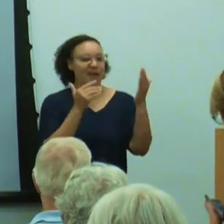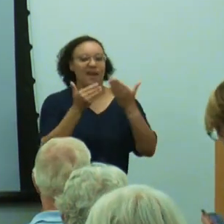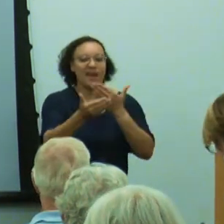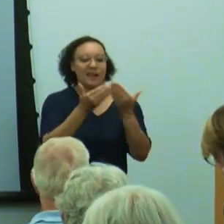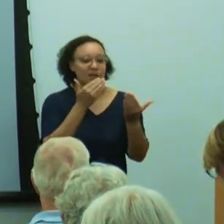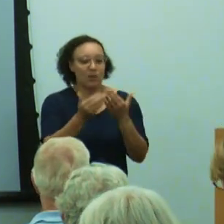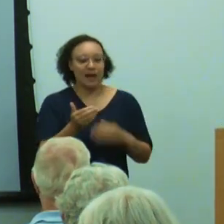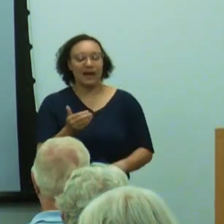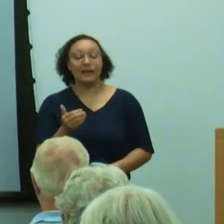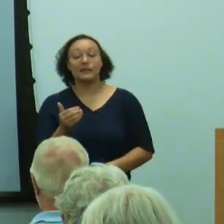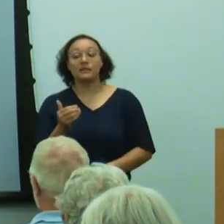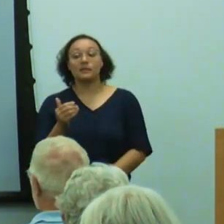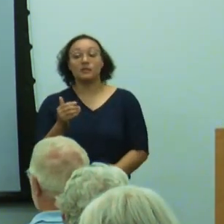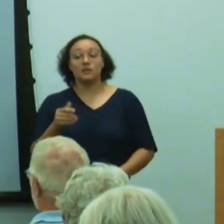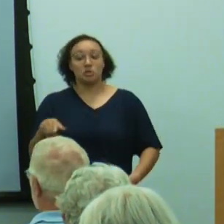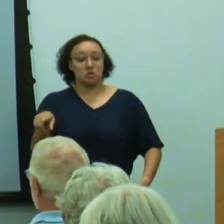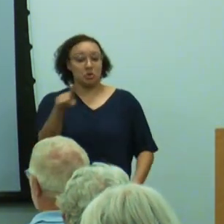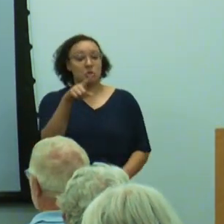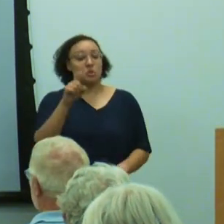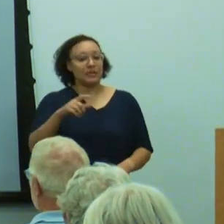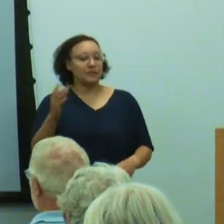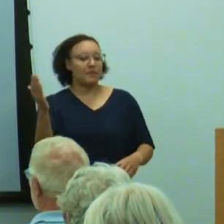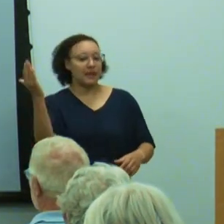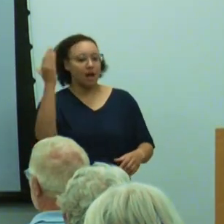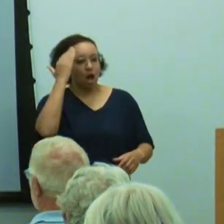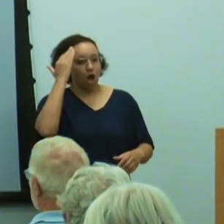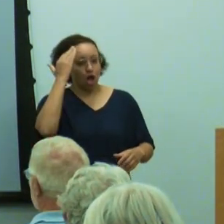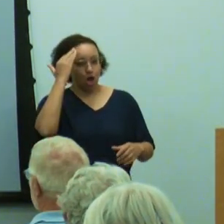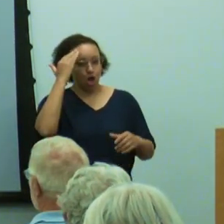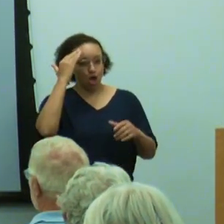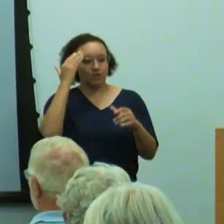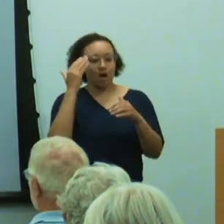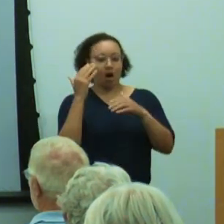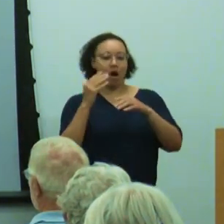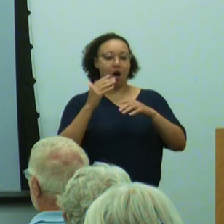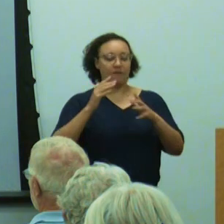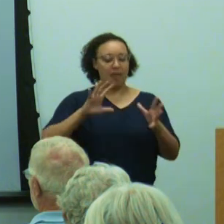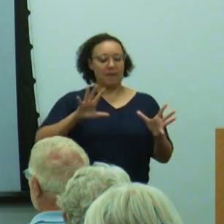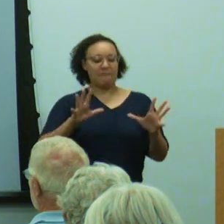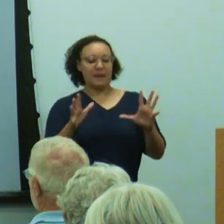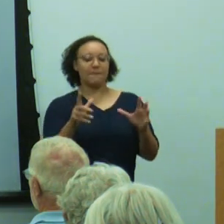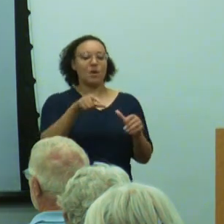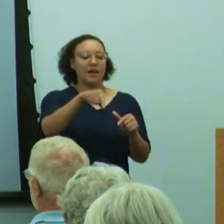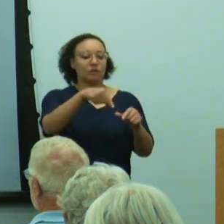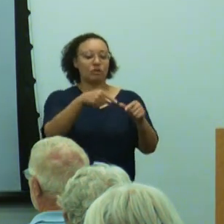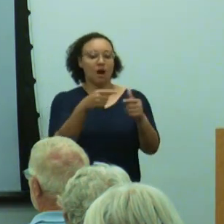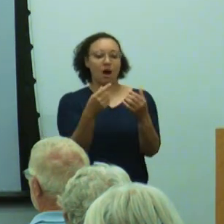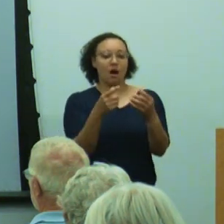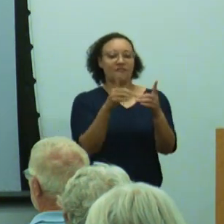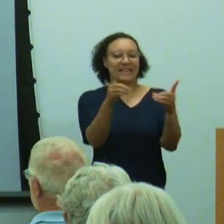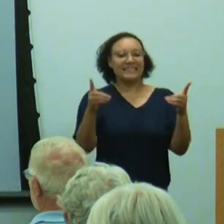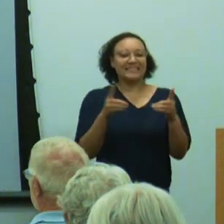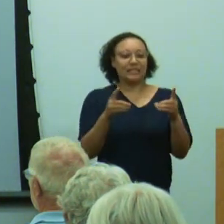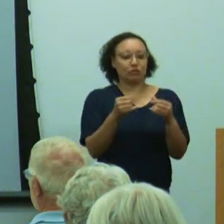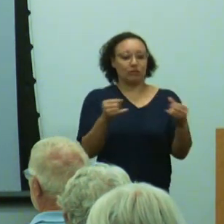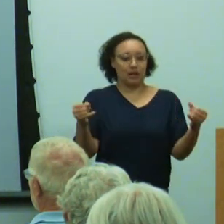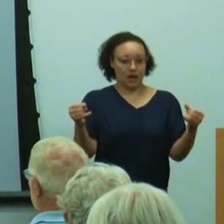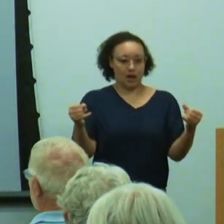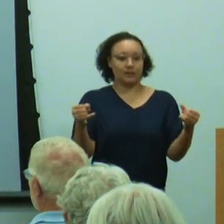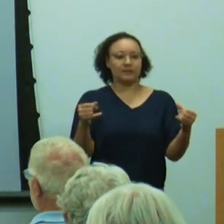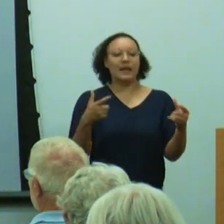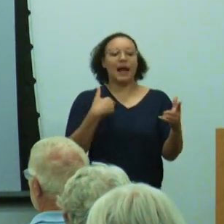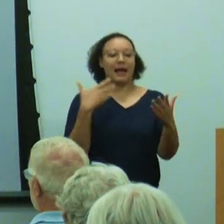be on the alert for the manipulation of district lines, and including appeals court. They have not